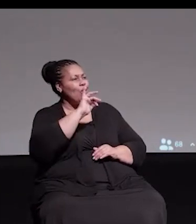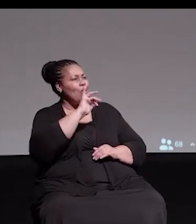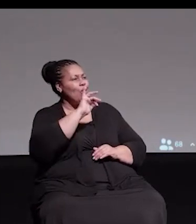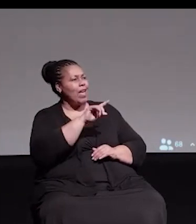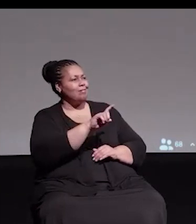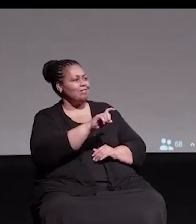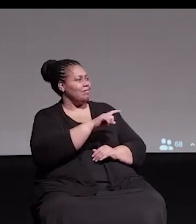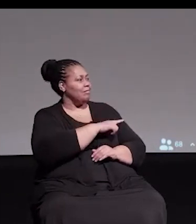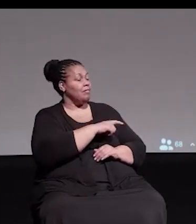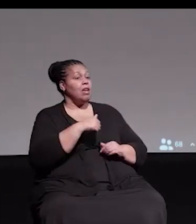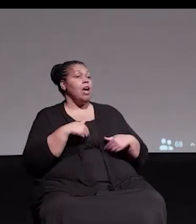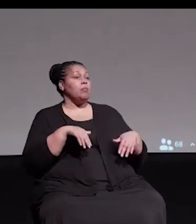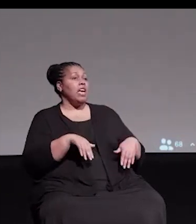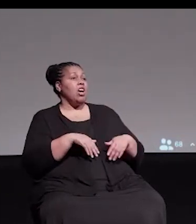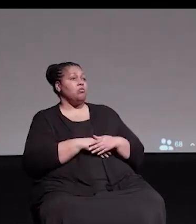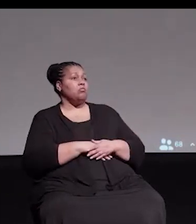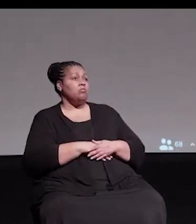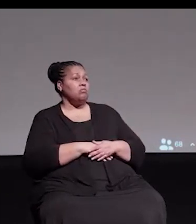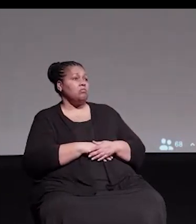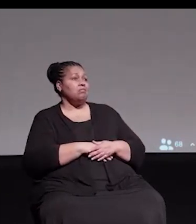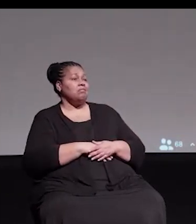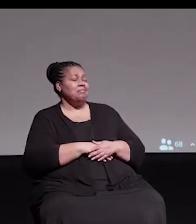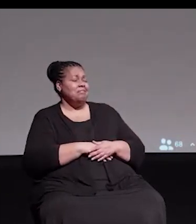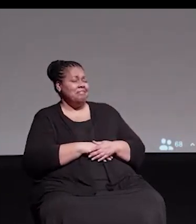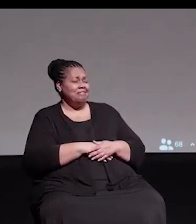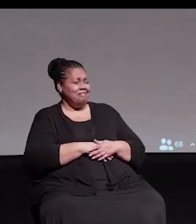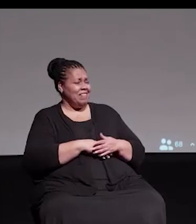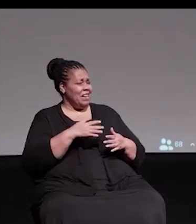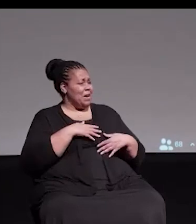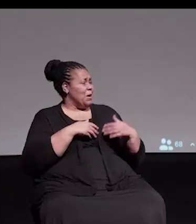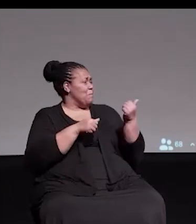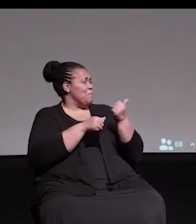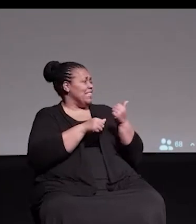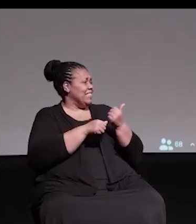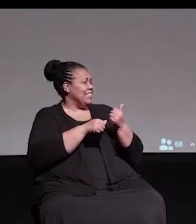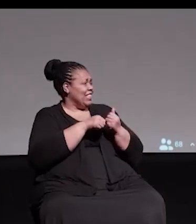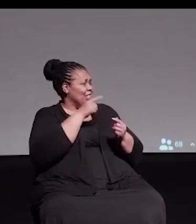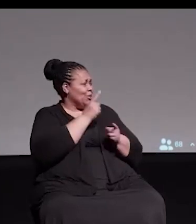I mean, but my assistant is right by.